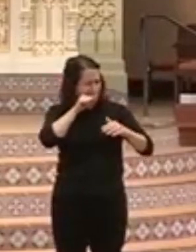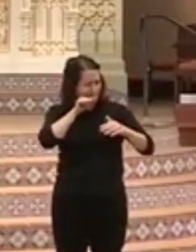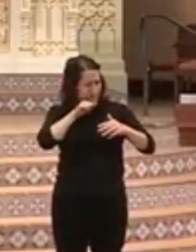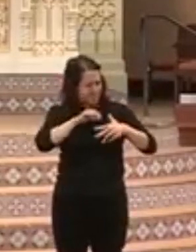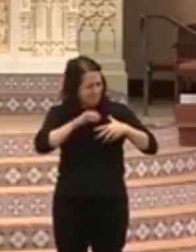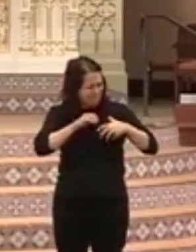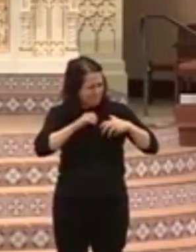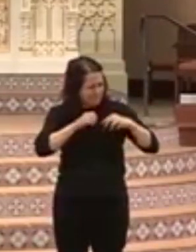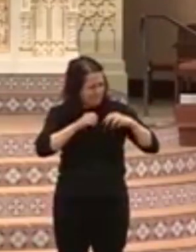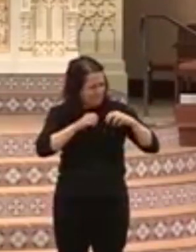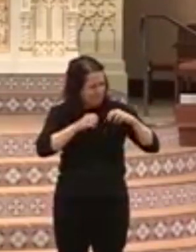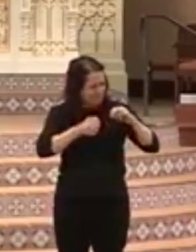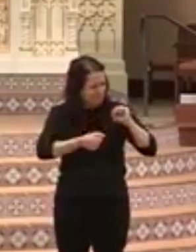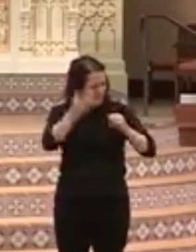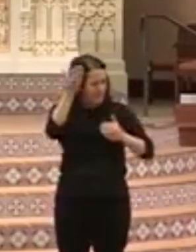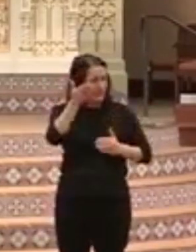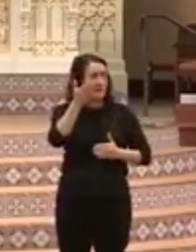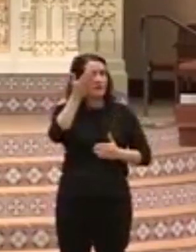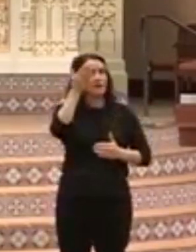hammer ringing?